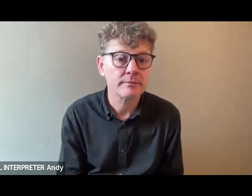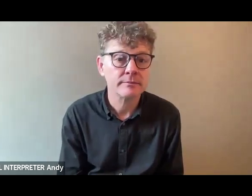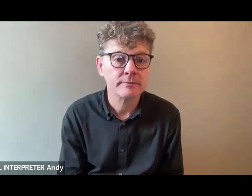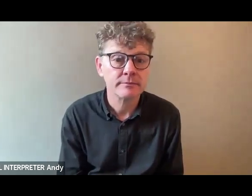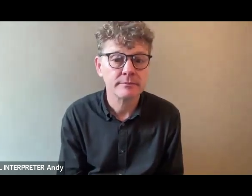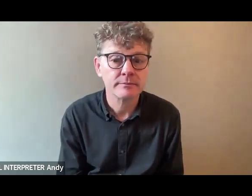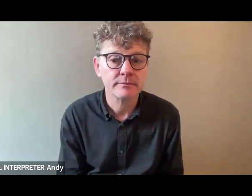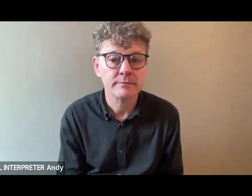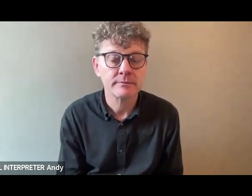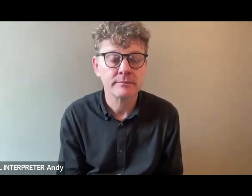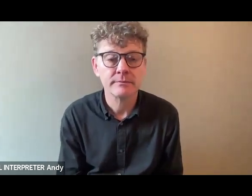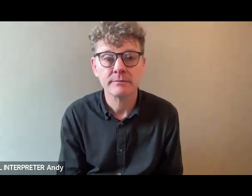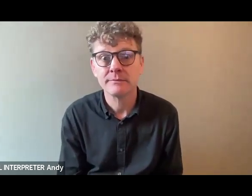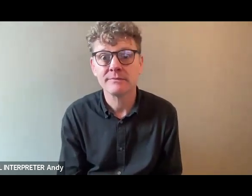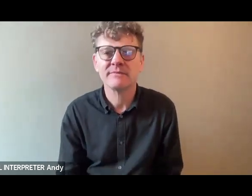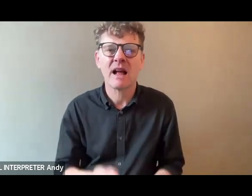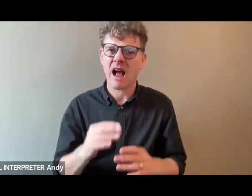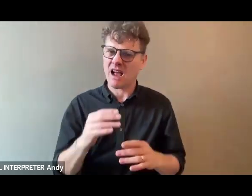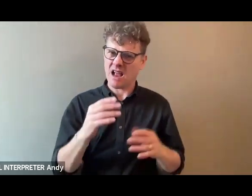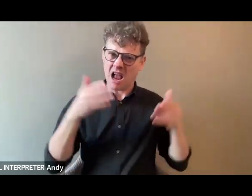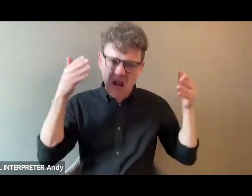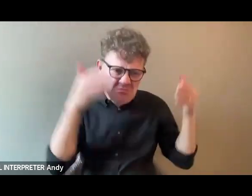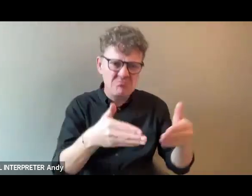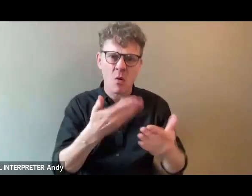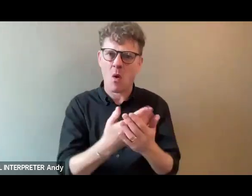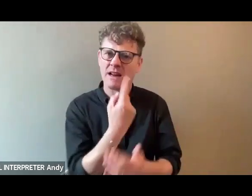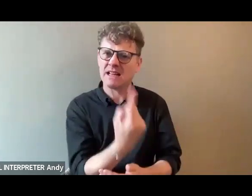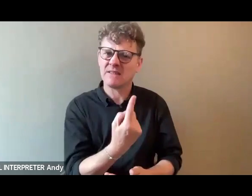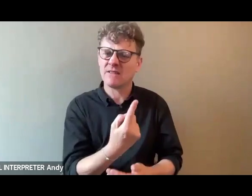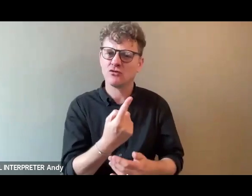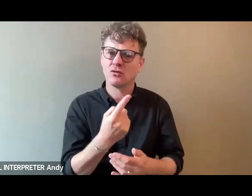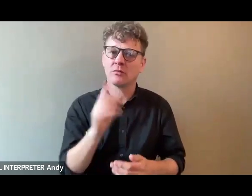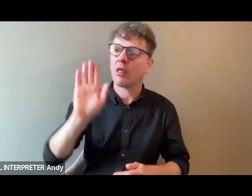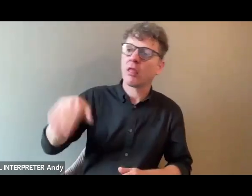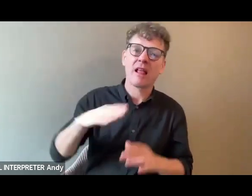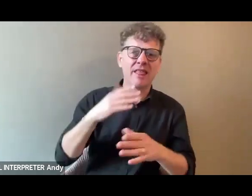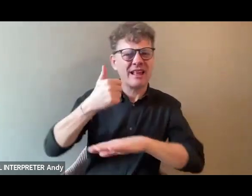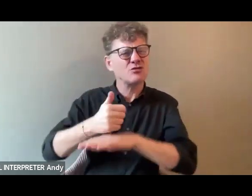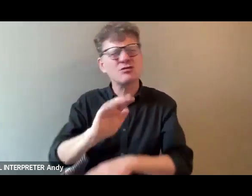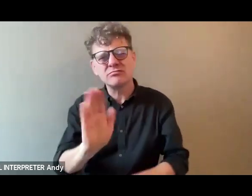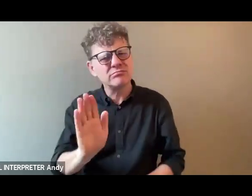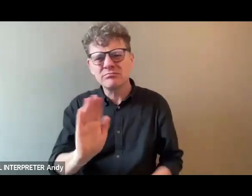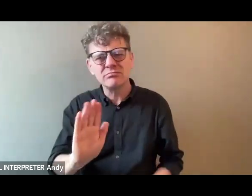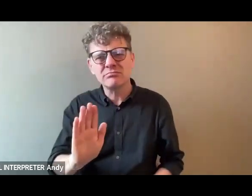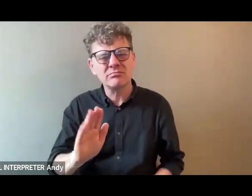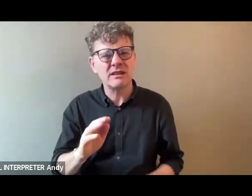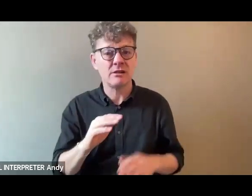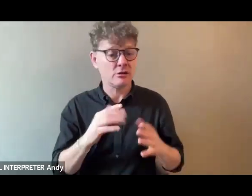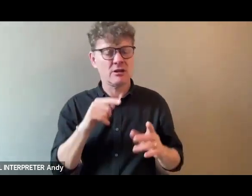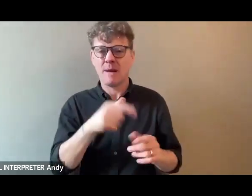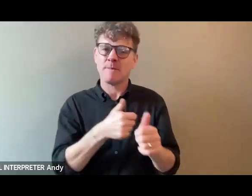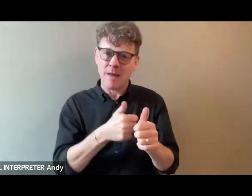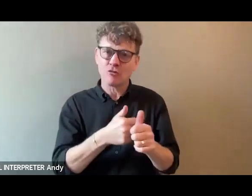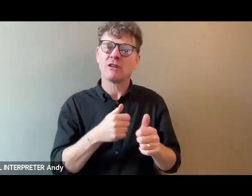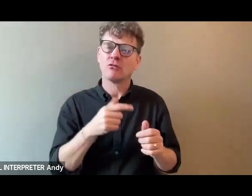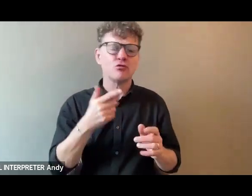Yeah, I don't think it's putting the emphasis on the individual rather than the institution. It's just an active recognition